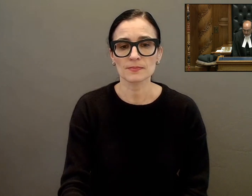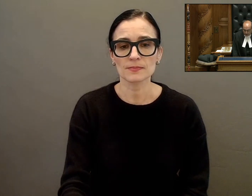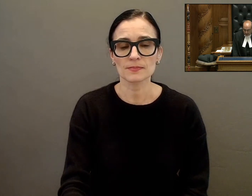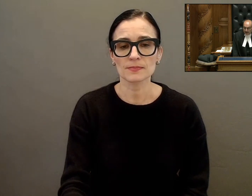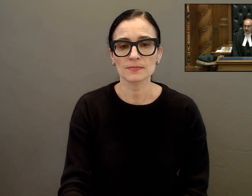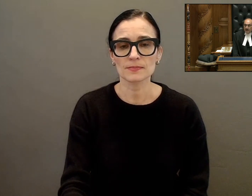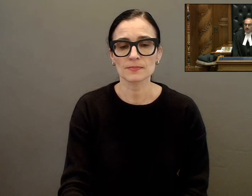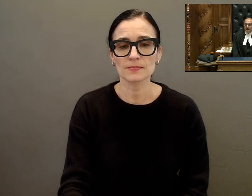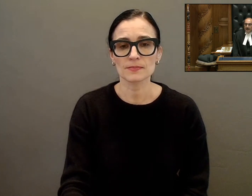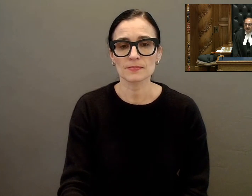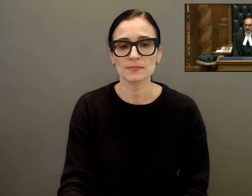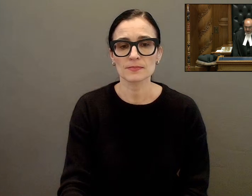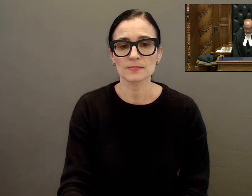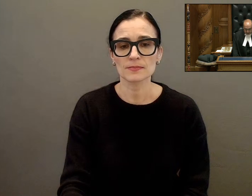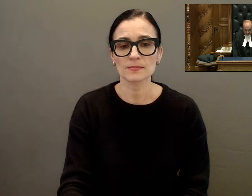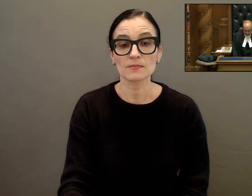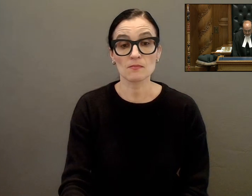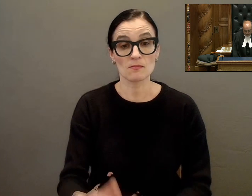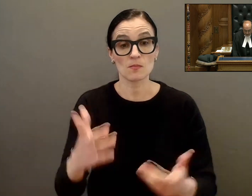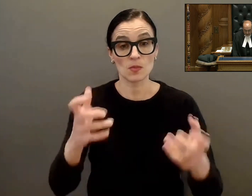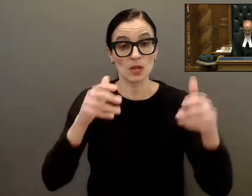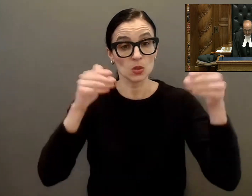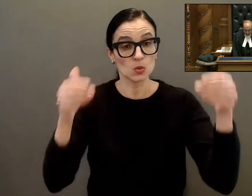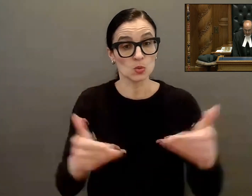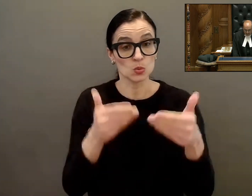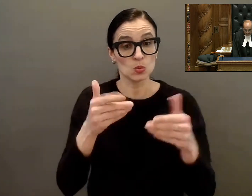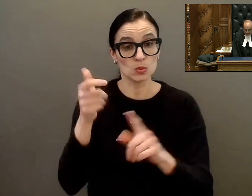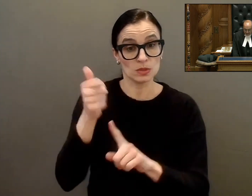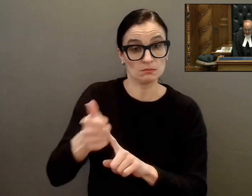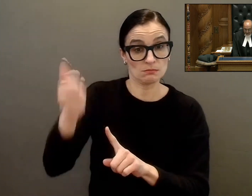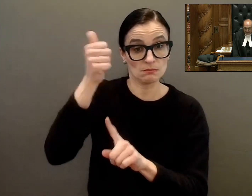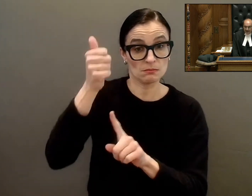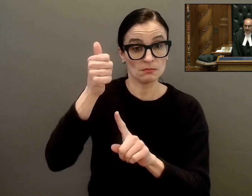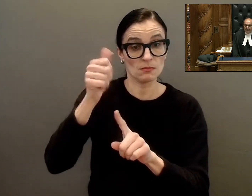Republic of Albania to Canada.